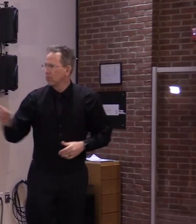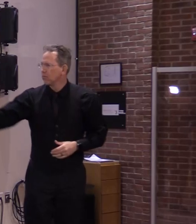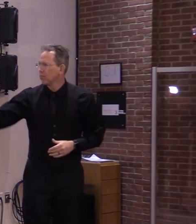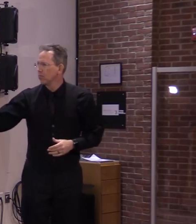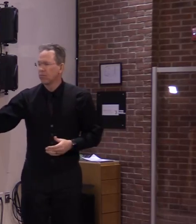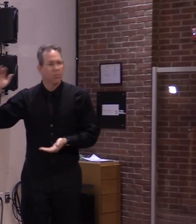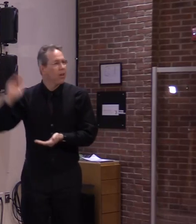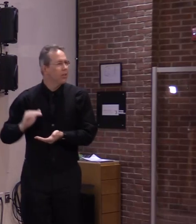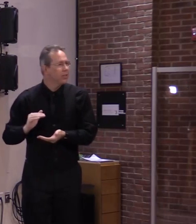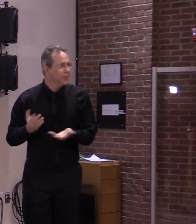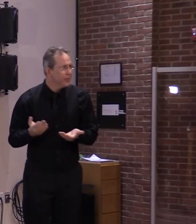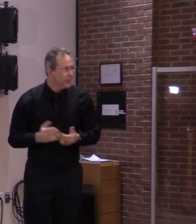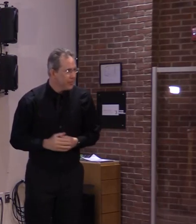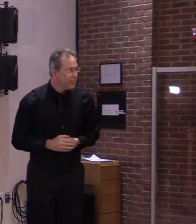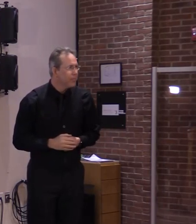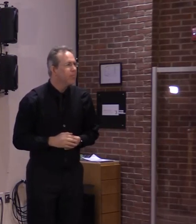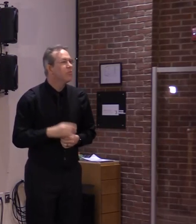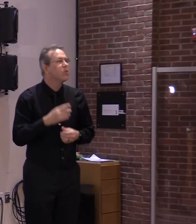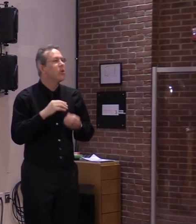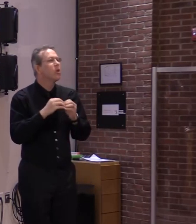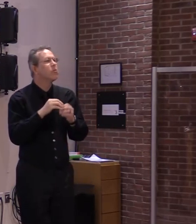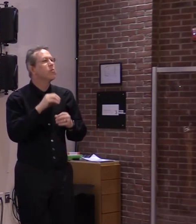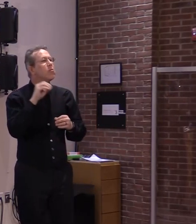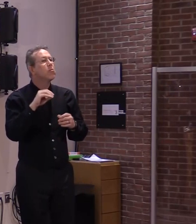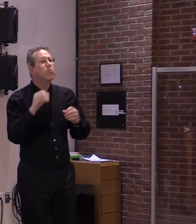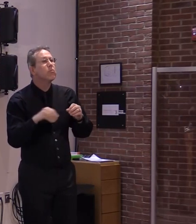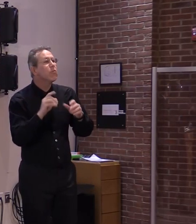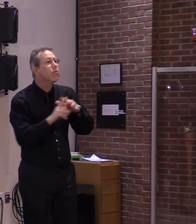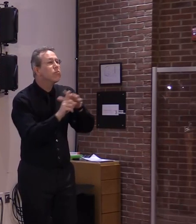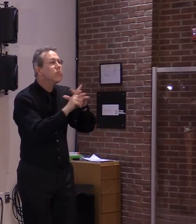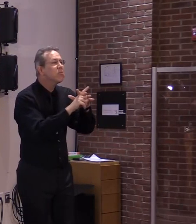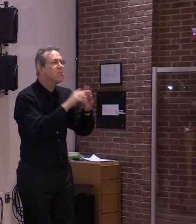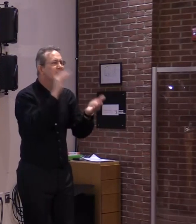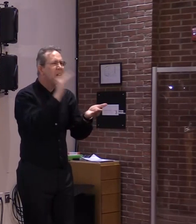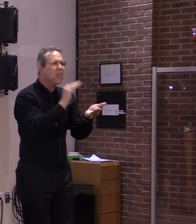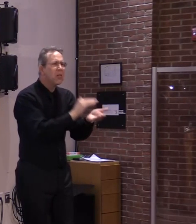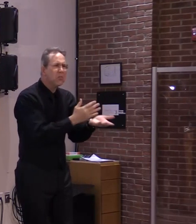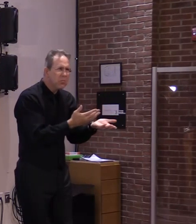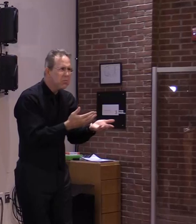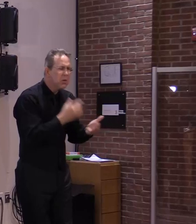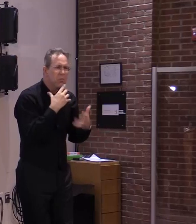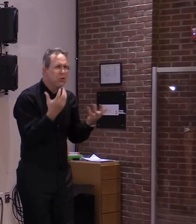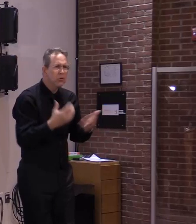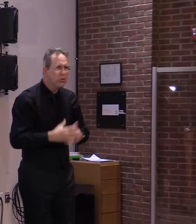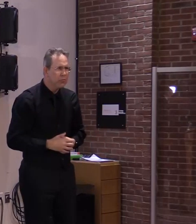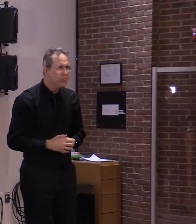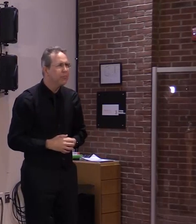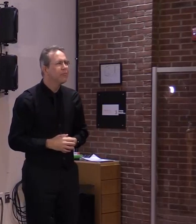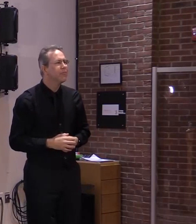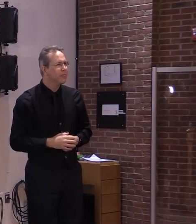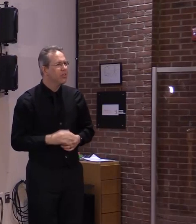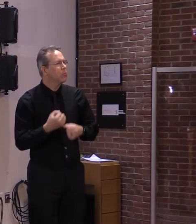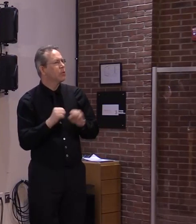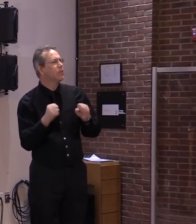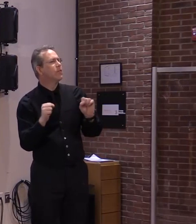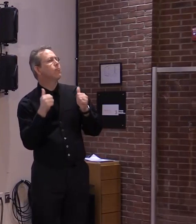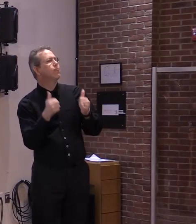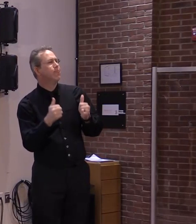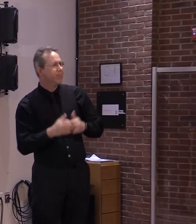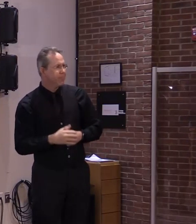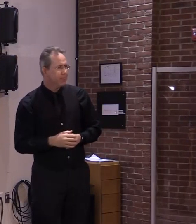of our cases, and you can see the significant decrease in those 80 and older as well. The trend toward